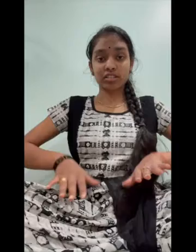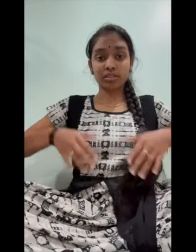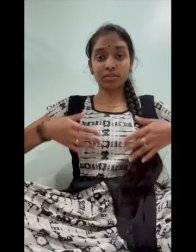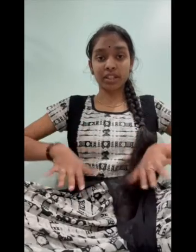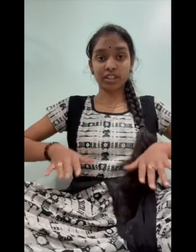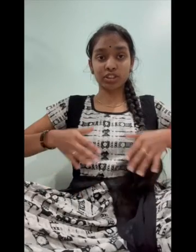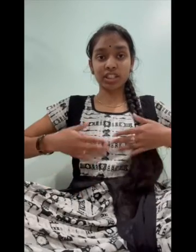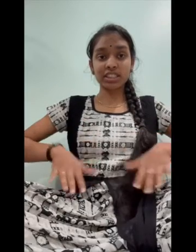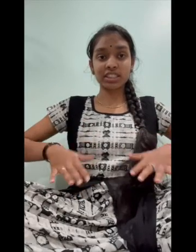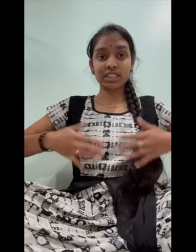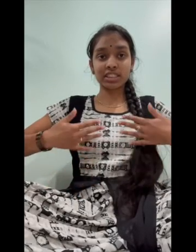would be a dress.